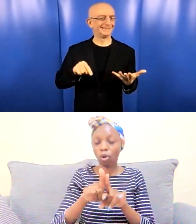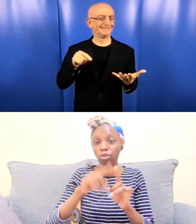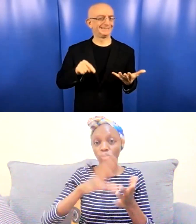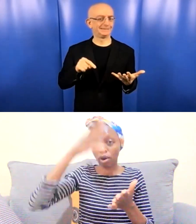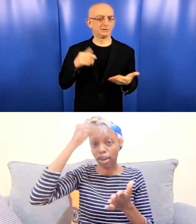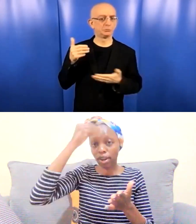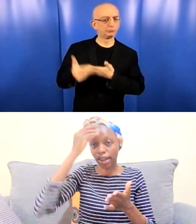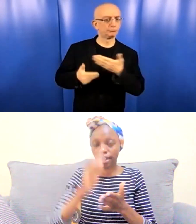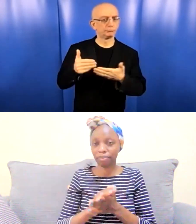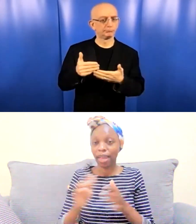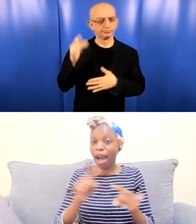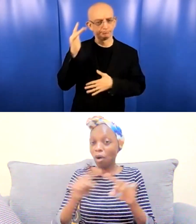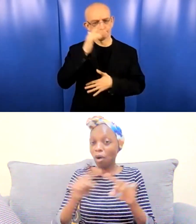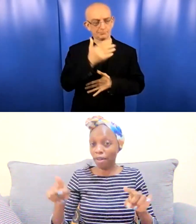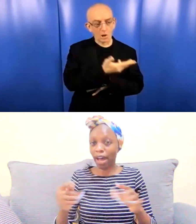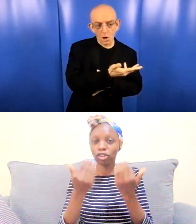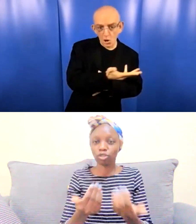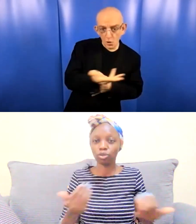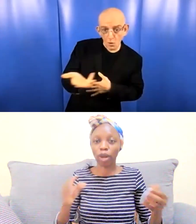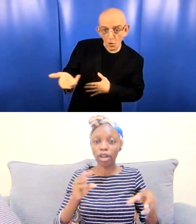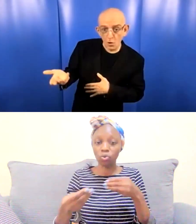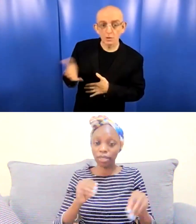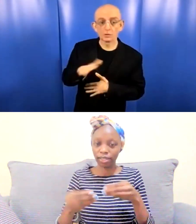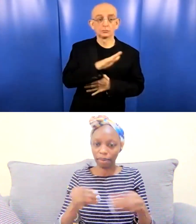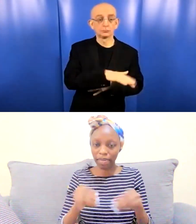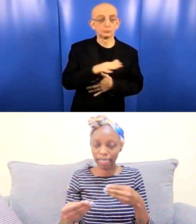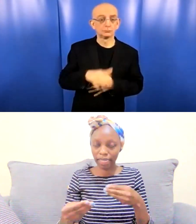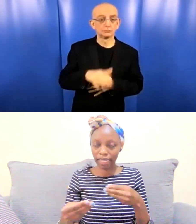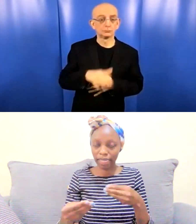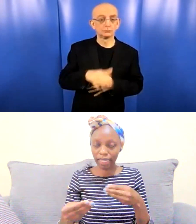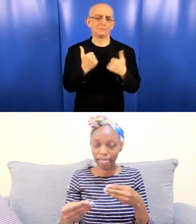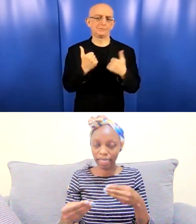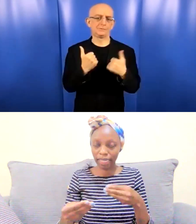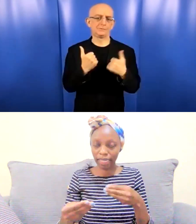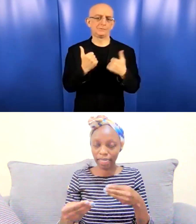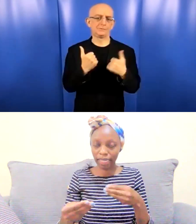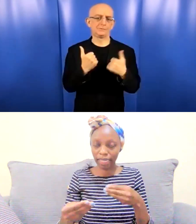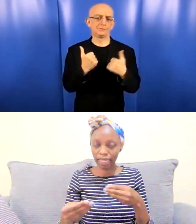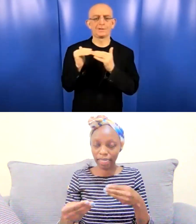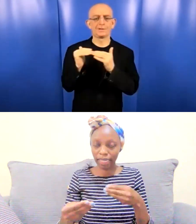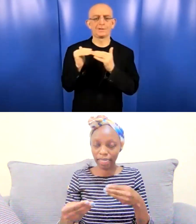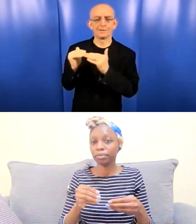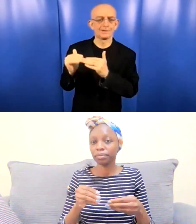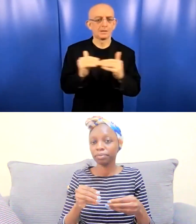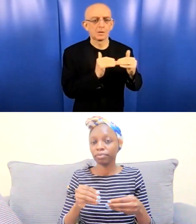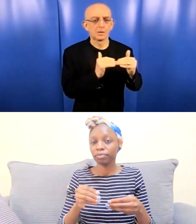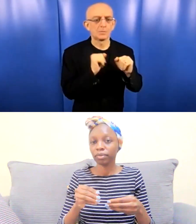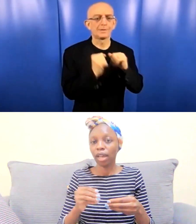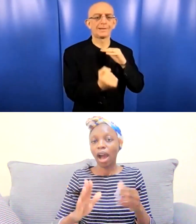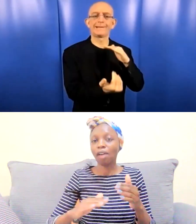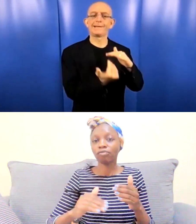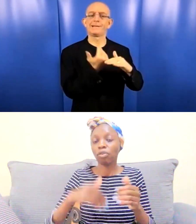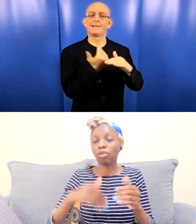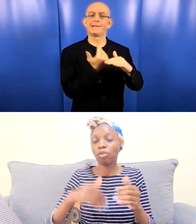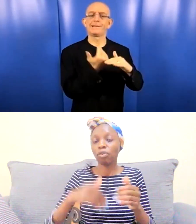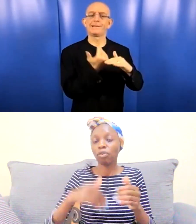However, children with disabilities have unfortunately been left behind